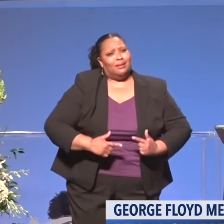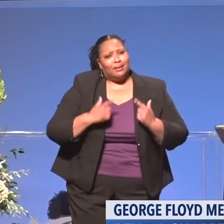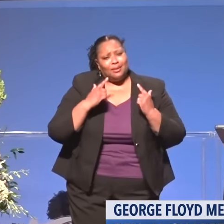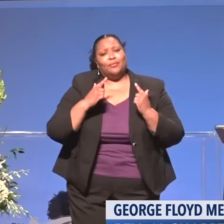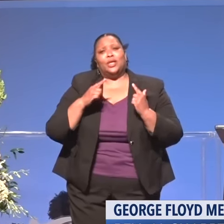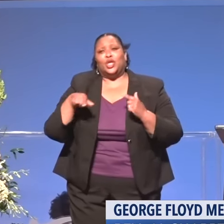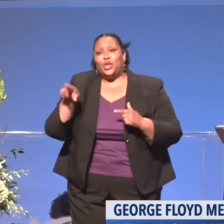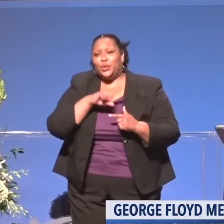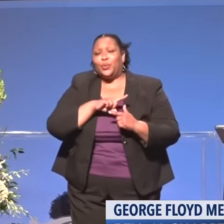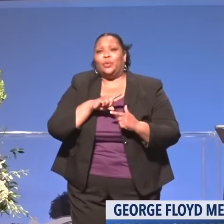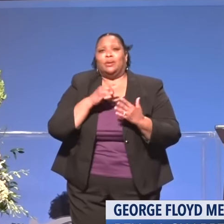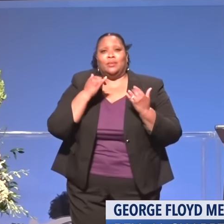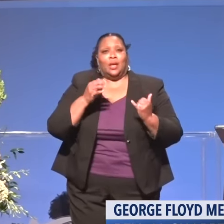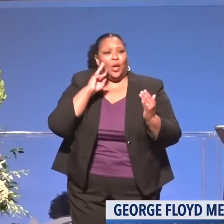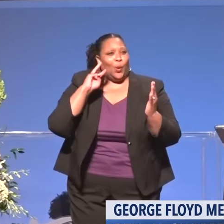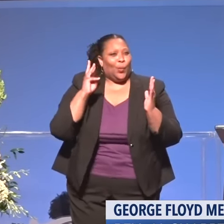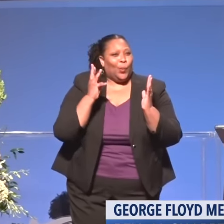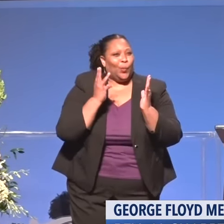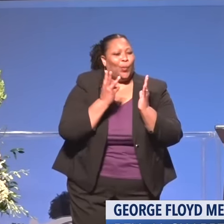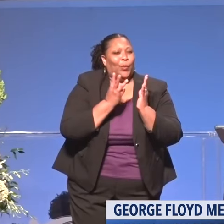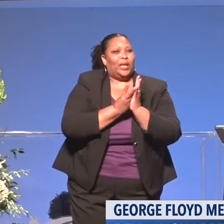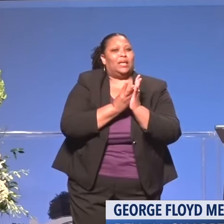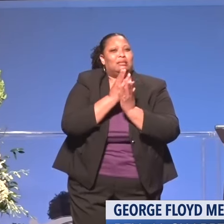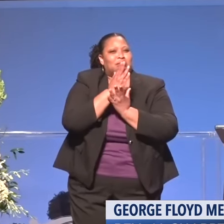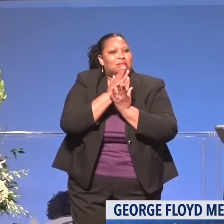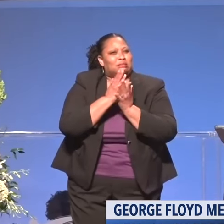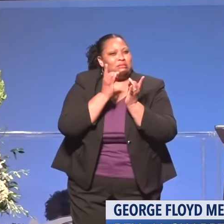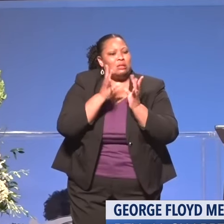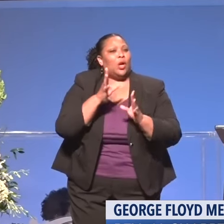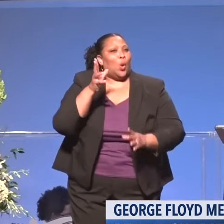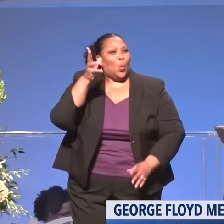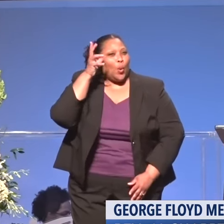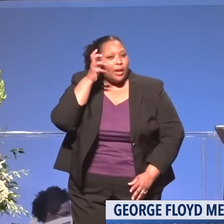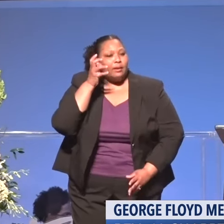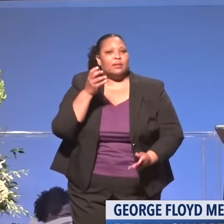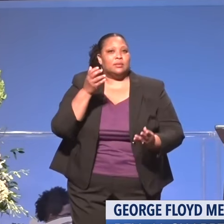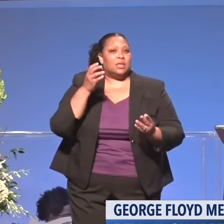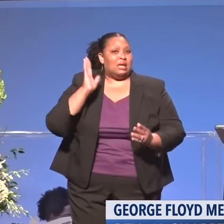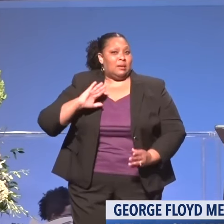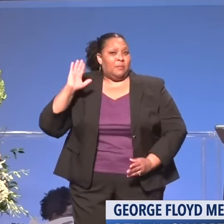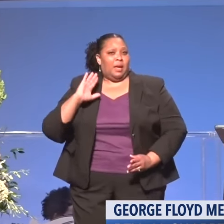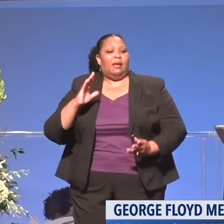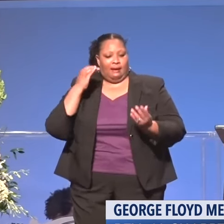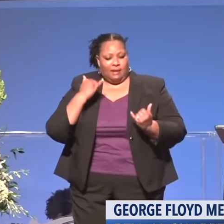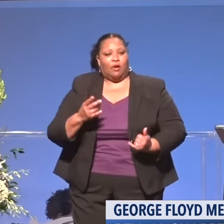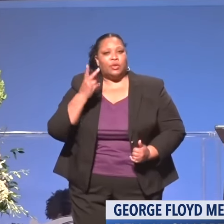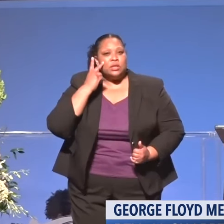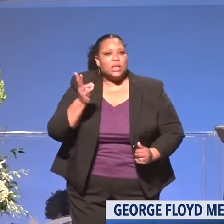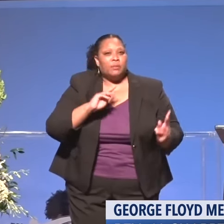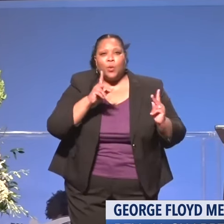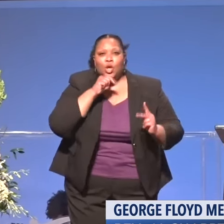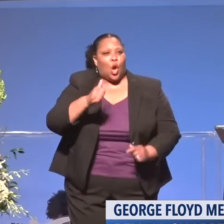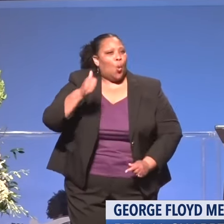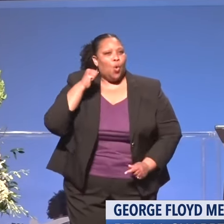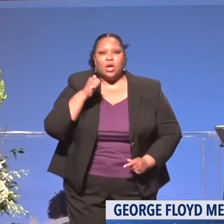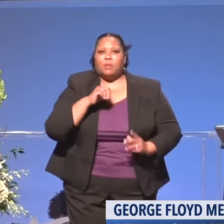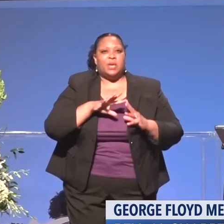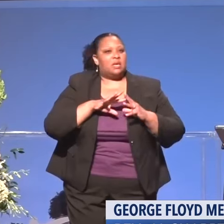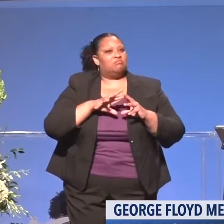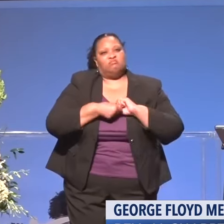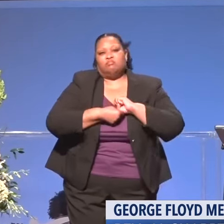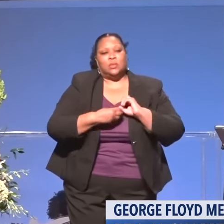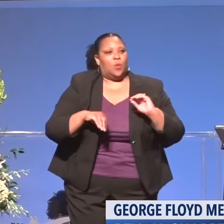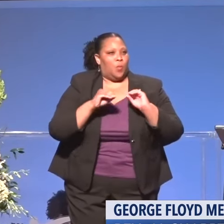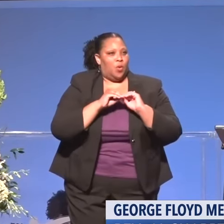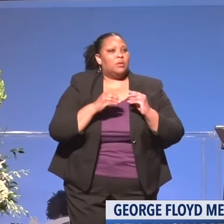where you've sown wickedness and now you have to reap the wrath of those that don't want to be wicked no